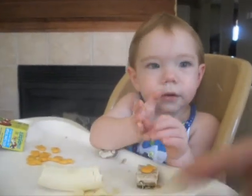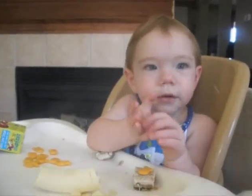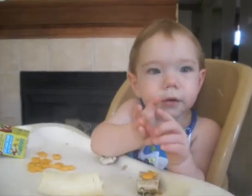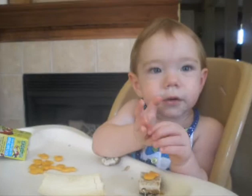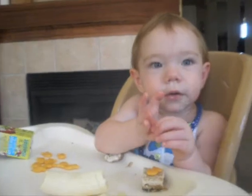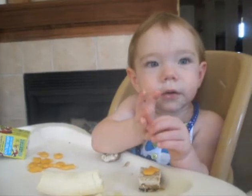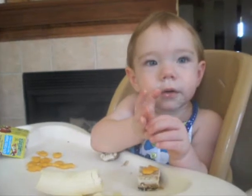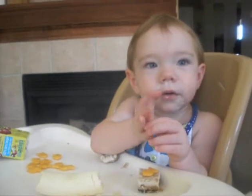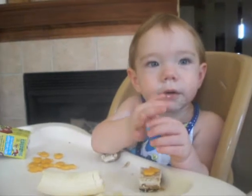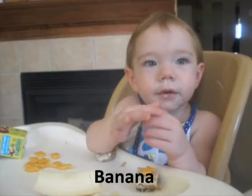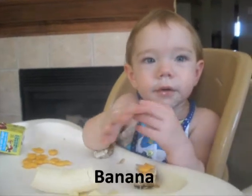A banana?